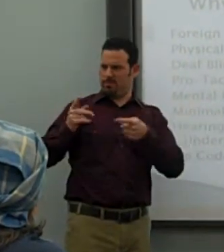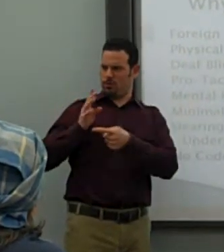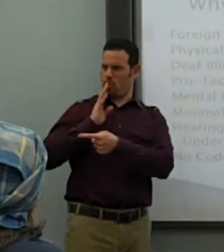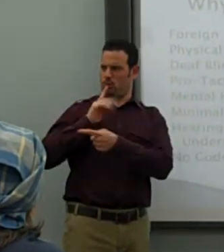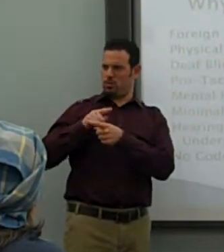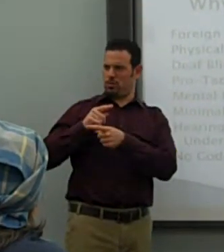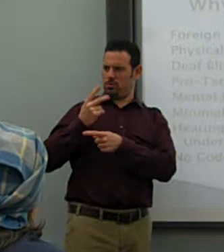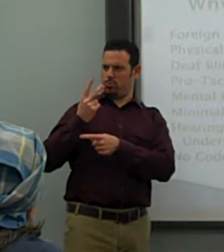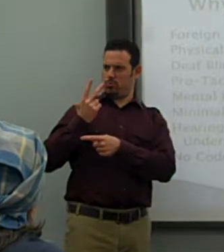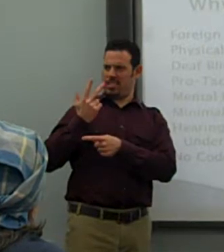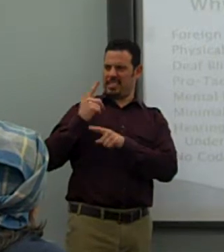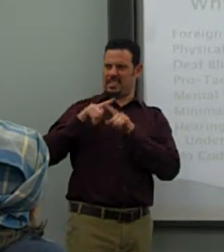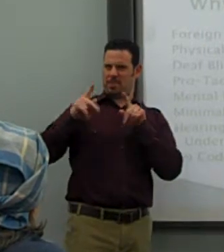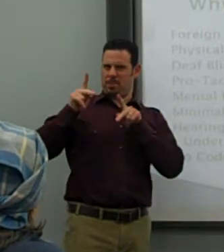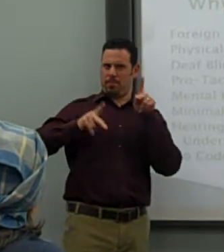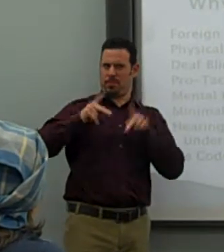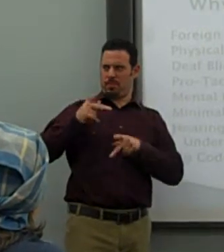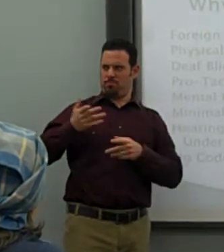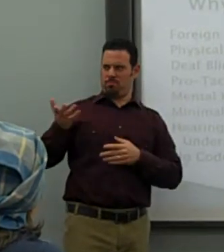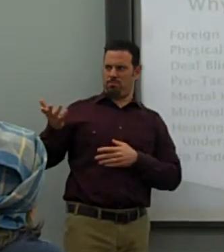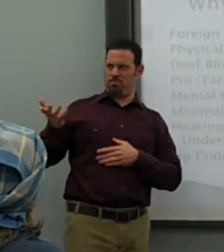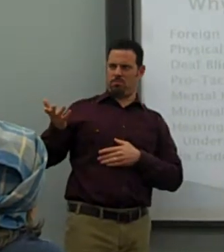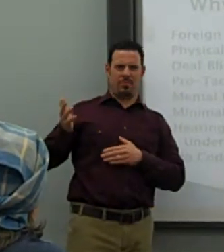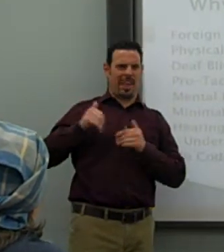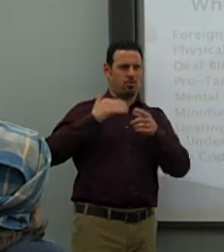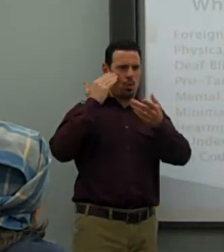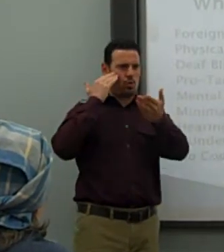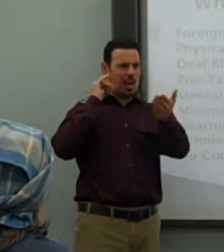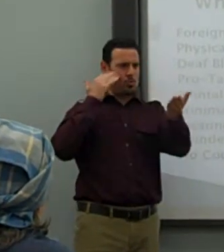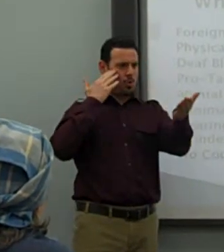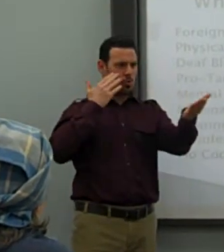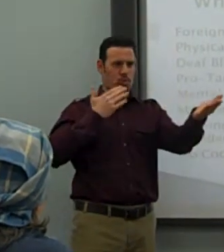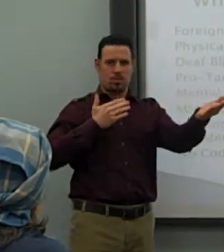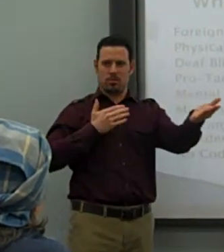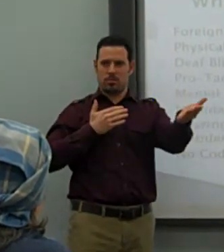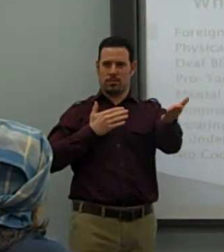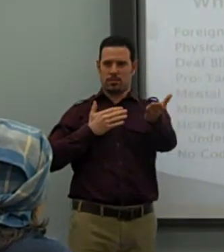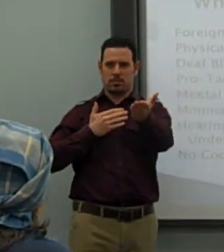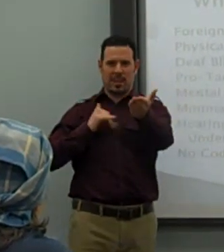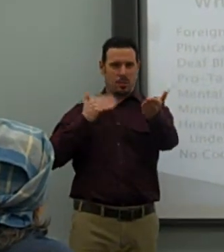they're talking to themselves. I mean, how do you know that that's happening?